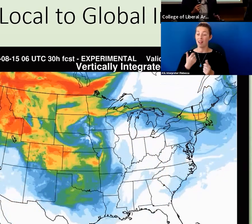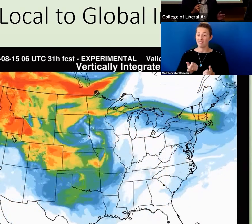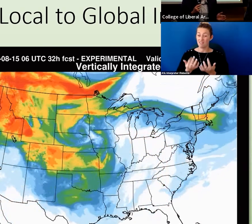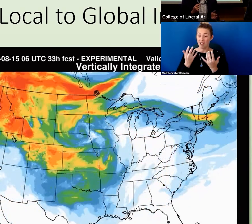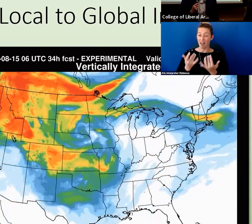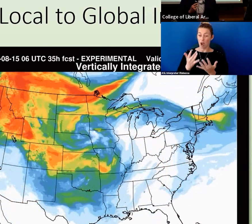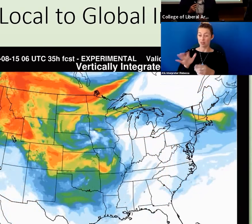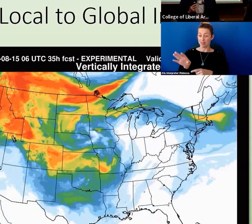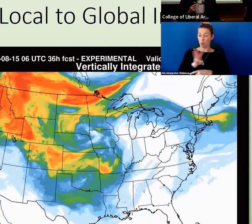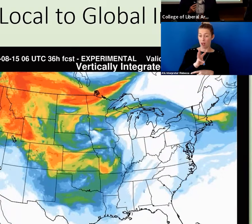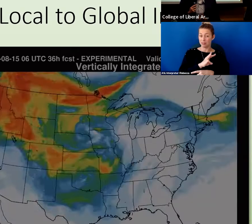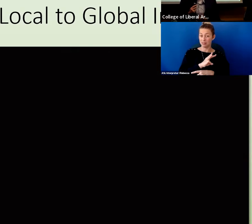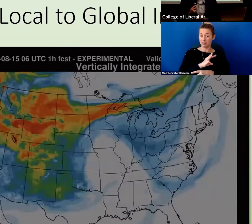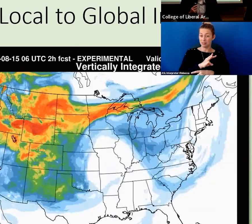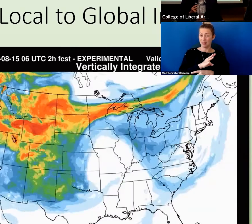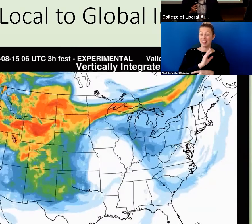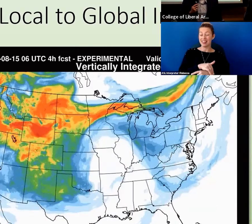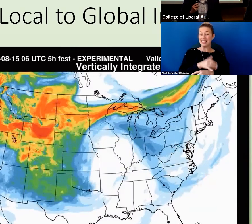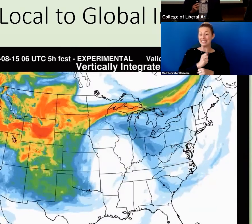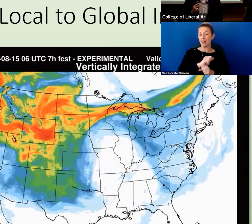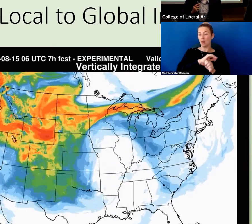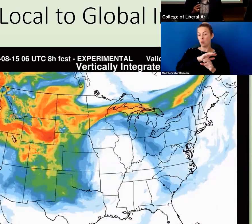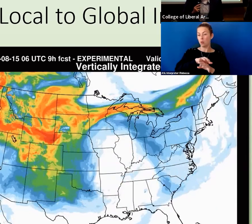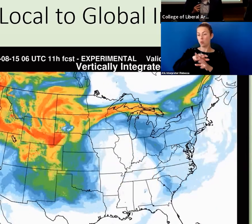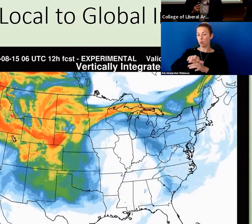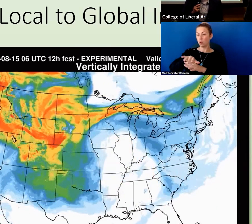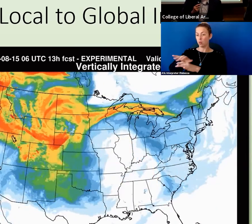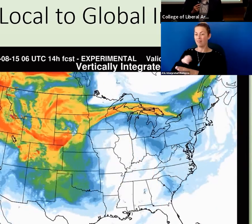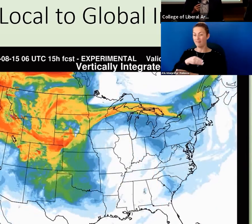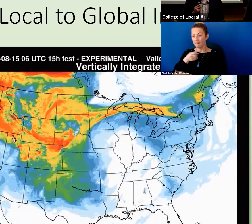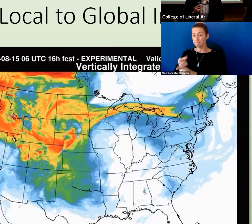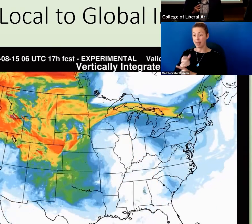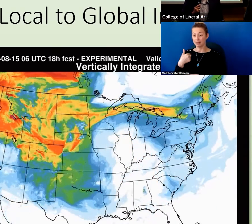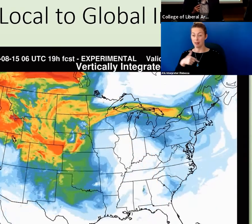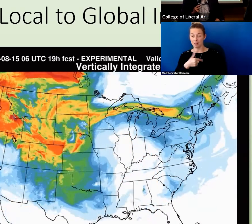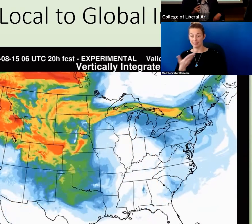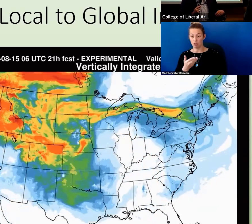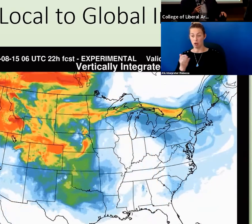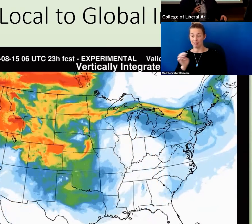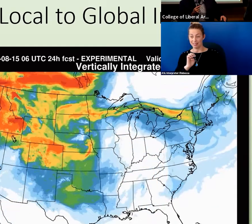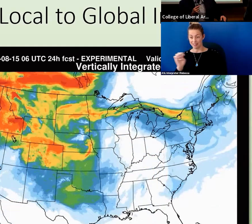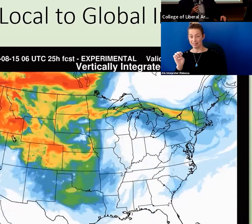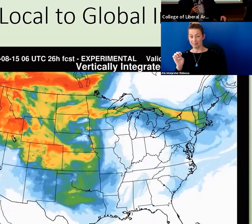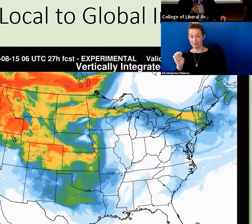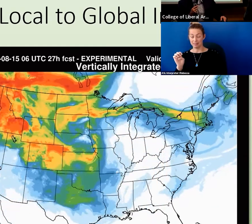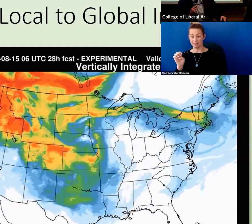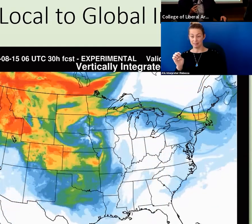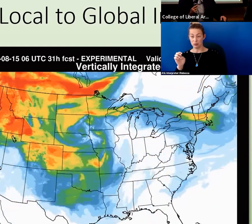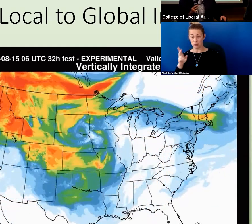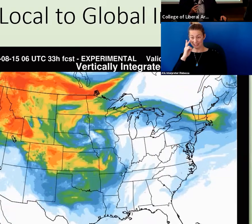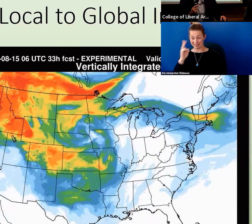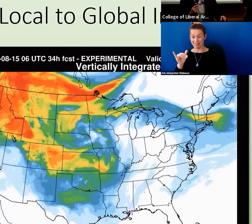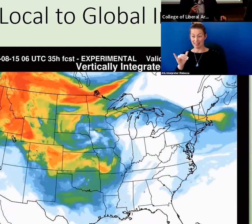Northwest, impact us here in terms of the photos that we take at sunset or the air that we breathe at sunrise, right?